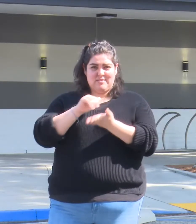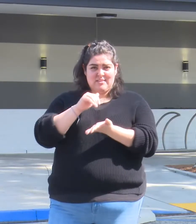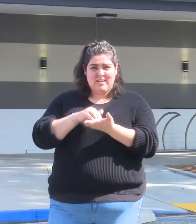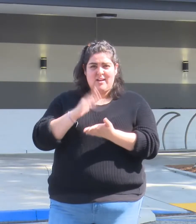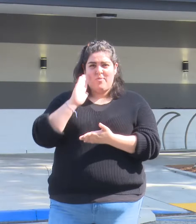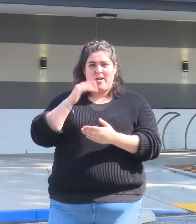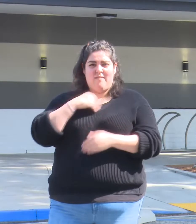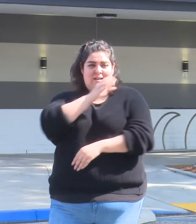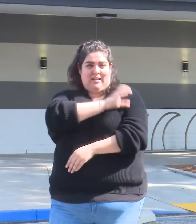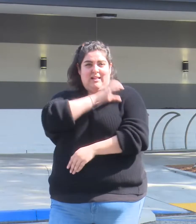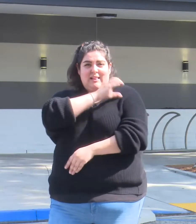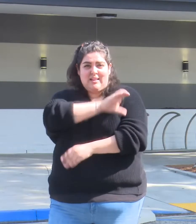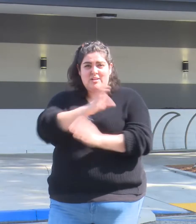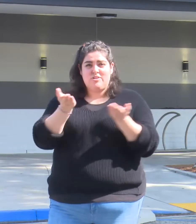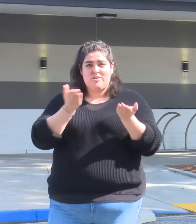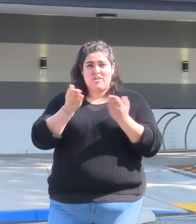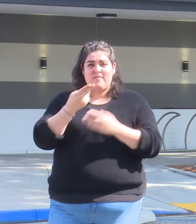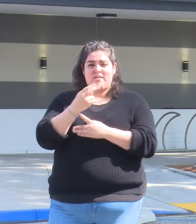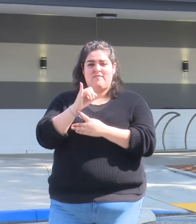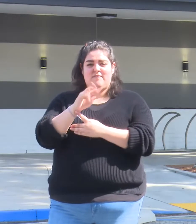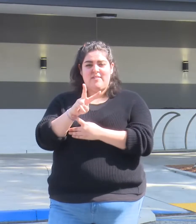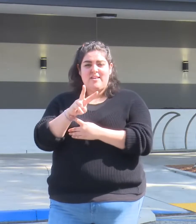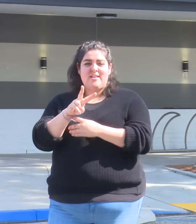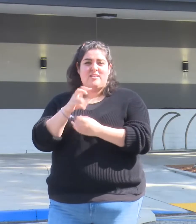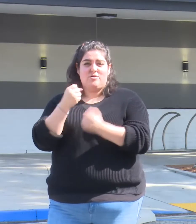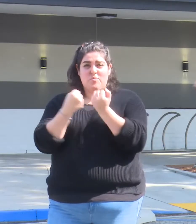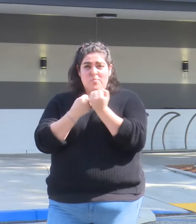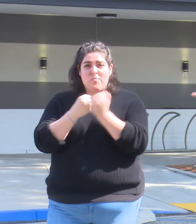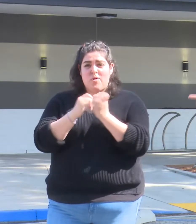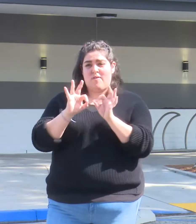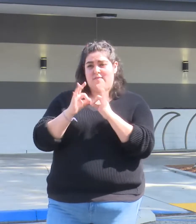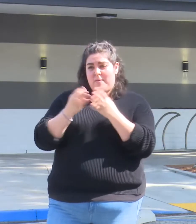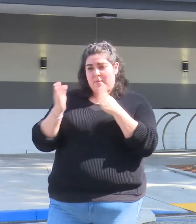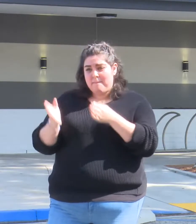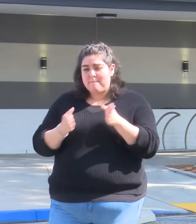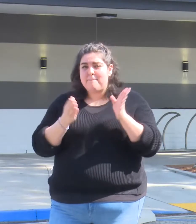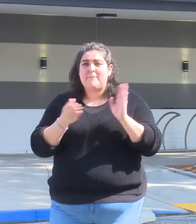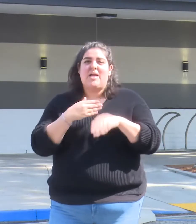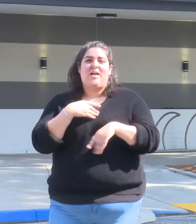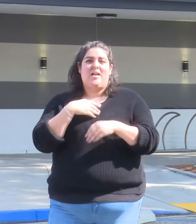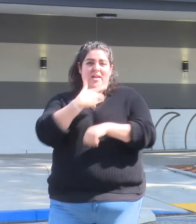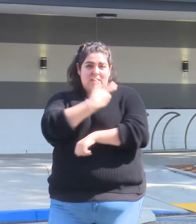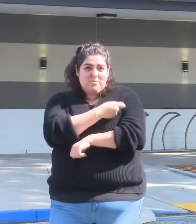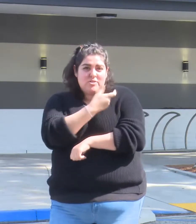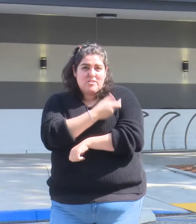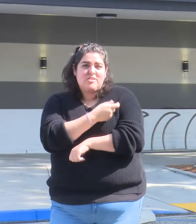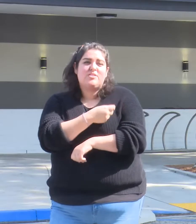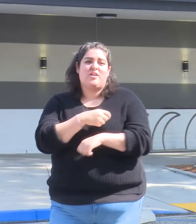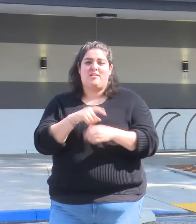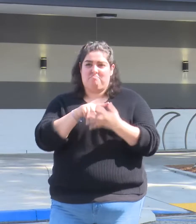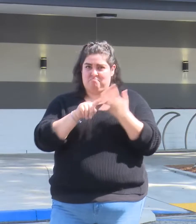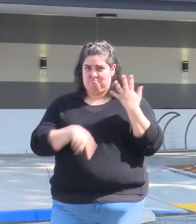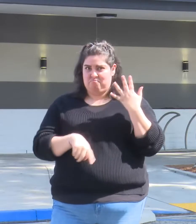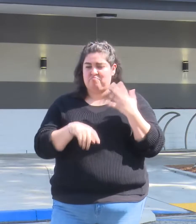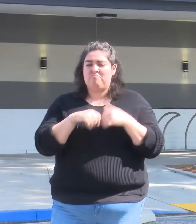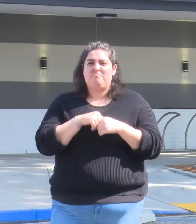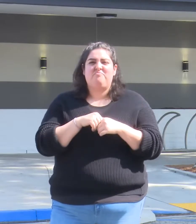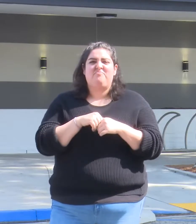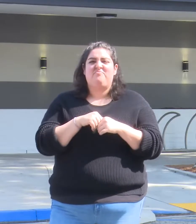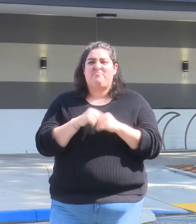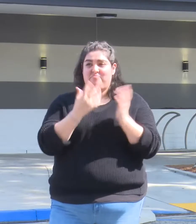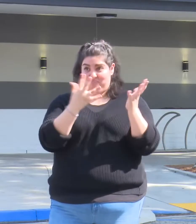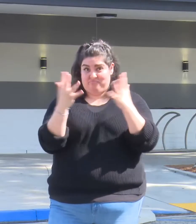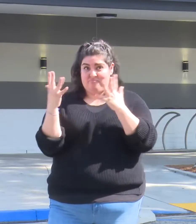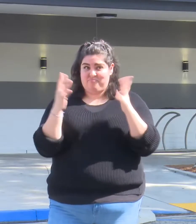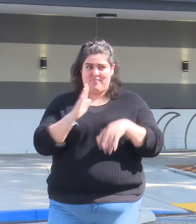including HIV support, family planning, and immunizations right inside here. It's a great clinic. You'll see it. The fundamentals of, that's right, they're going to